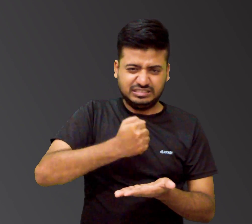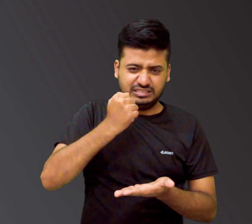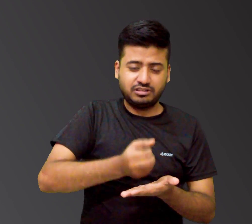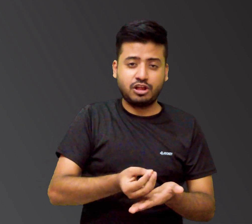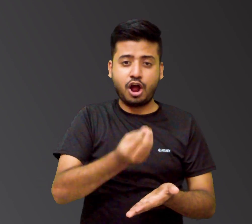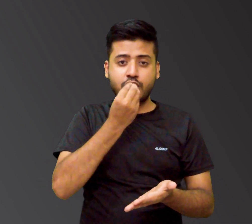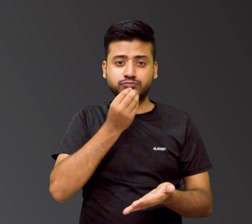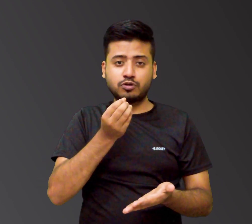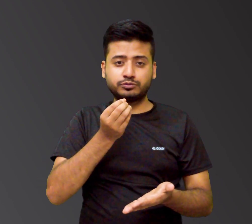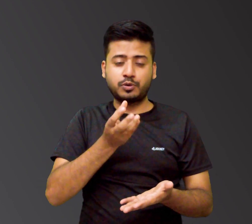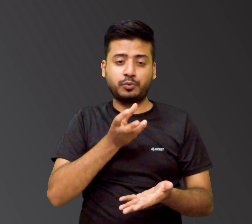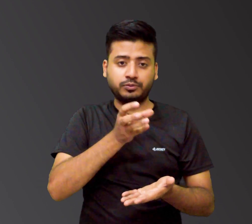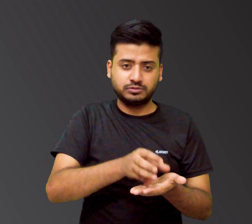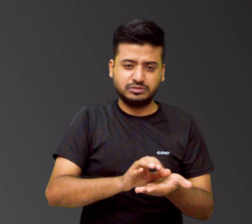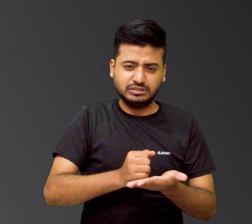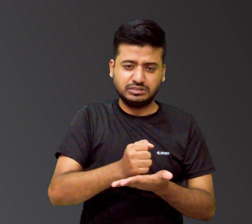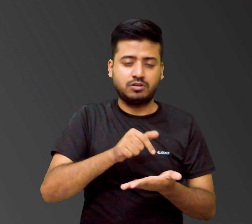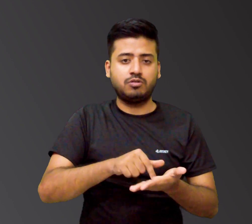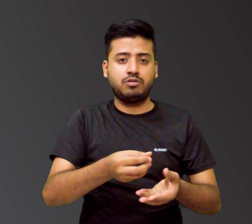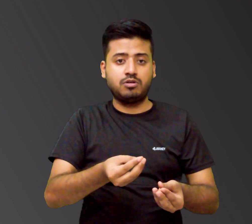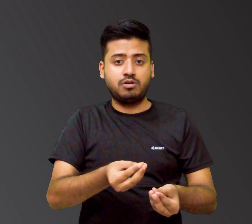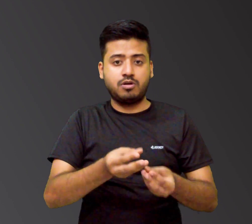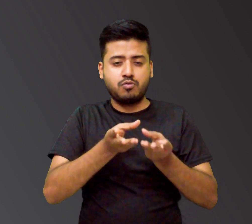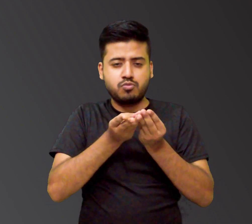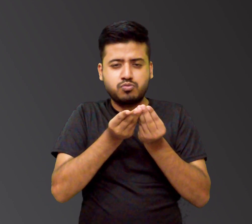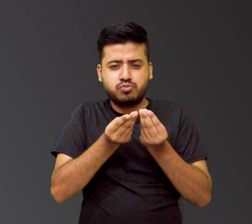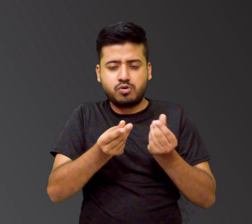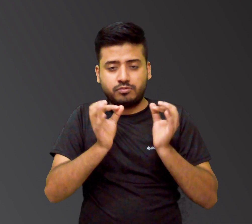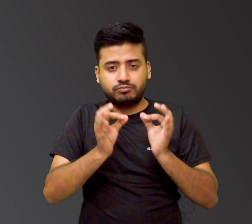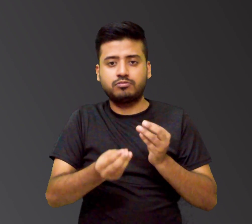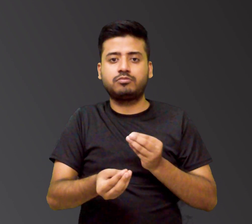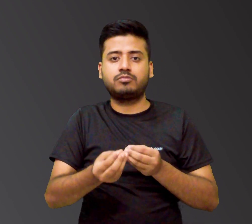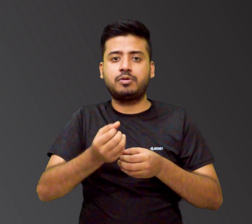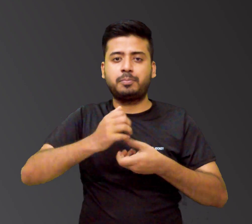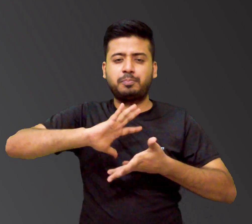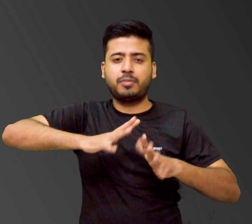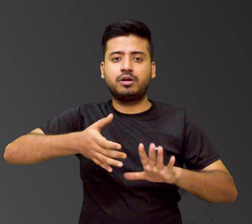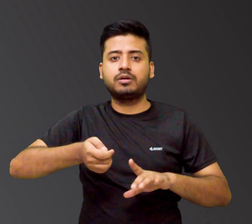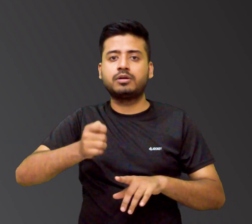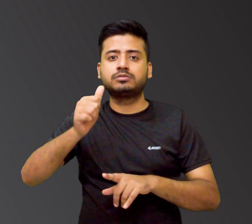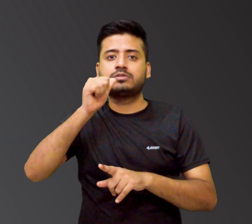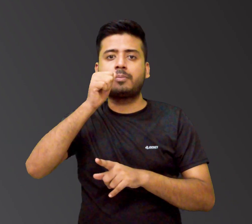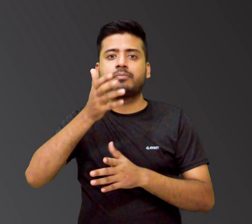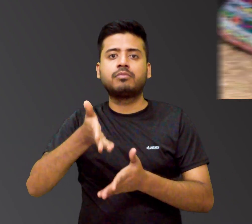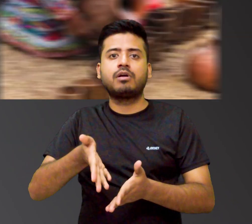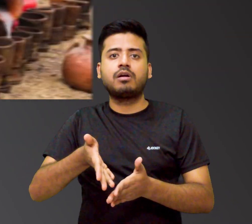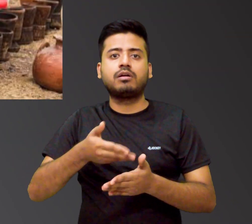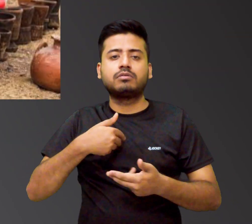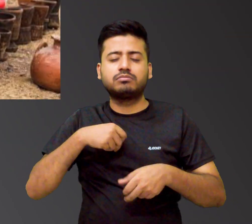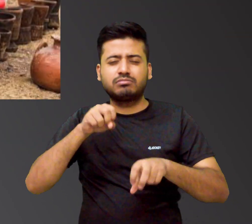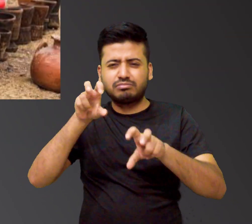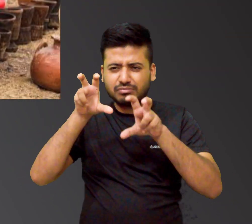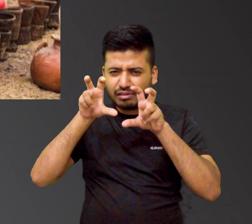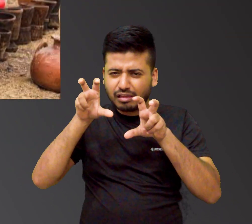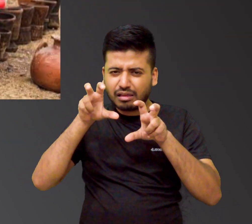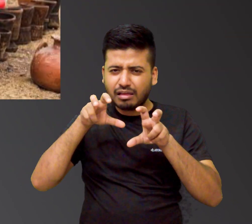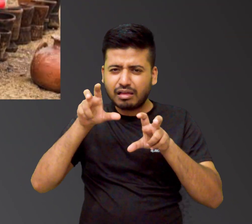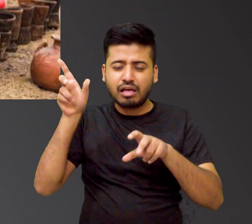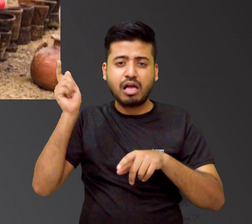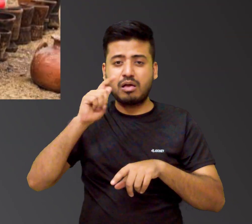making. Wild fermentation, page 142. First chicha we were introduced to here in Ecuador was in